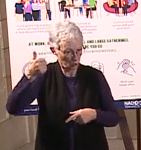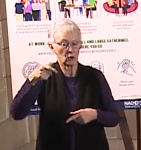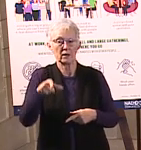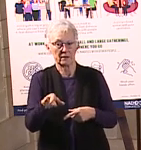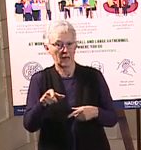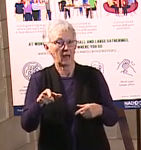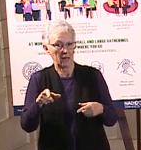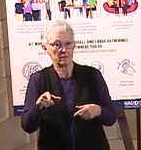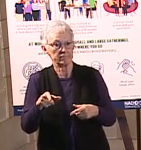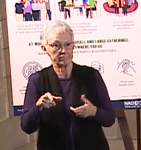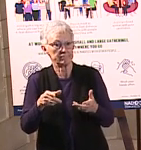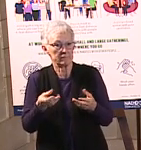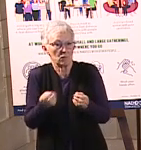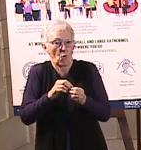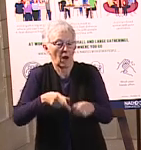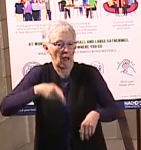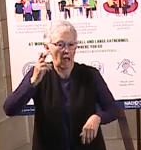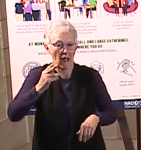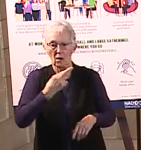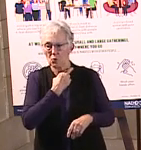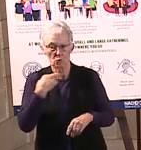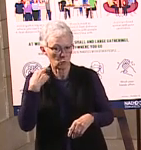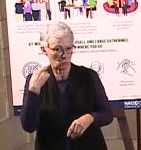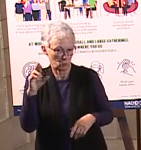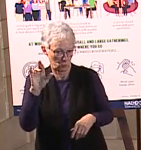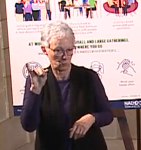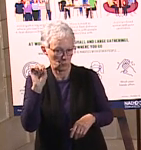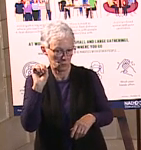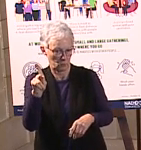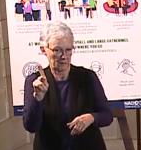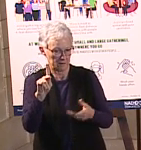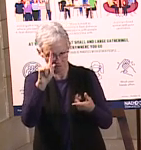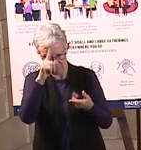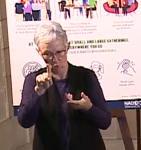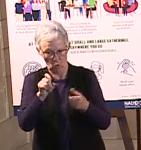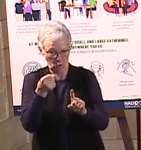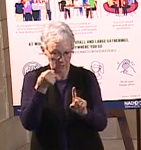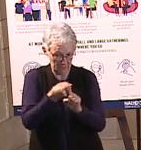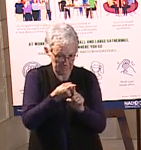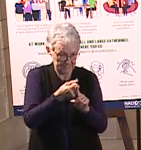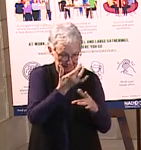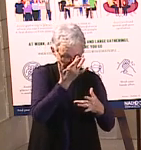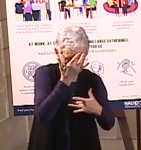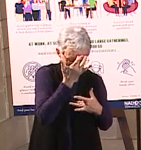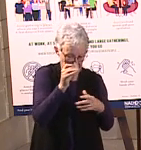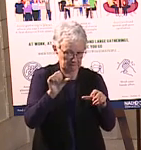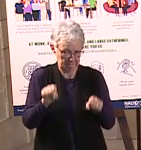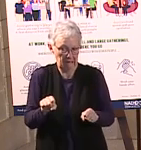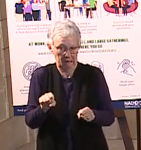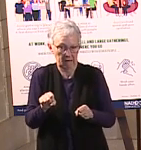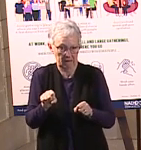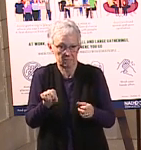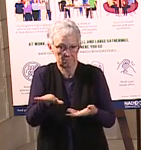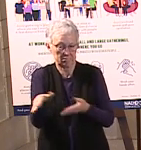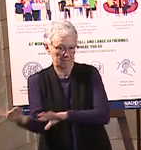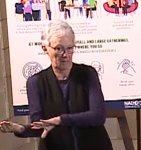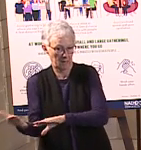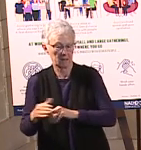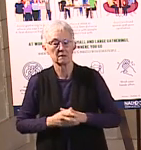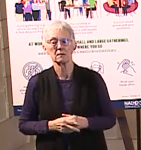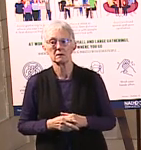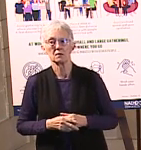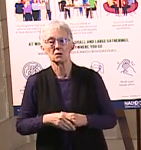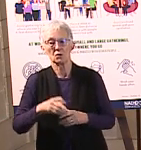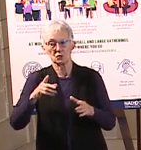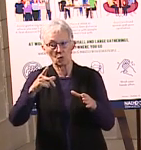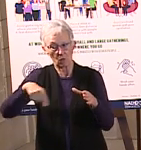spaces we know are also at greater risk. So long-term care facilities have taken a lot of steps to protect the residents. One of those things, for